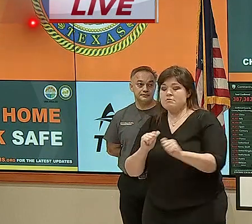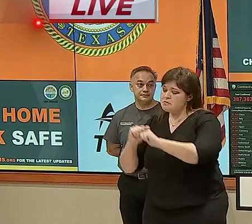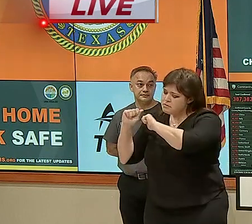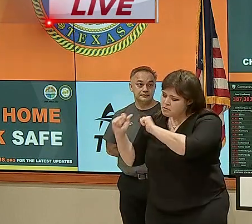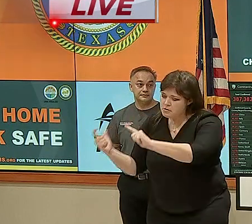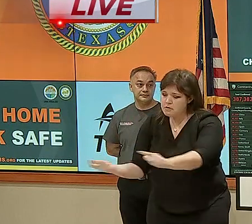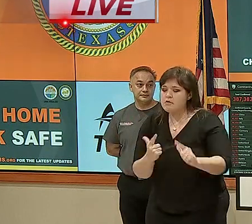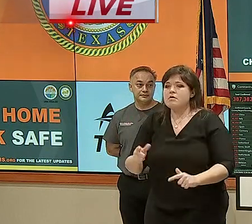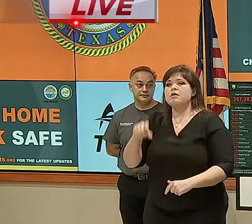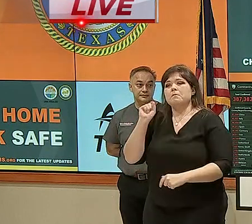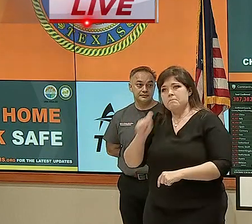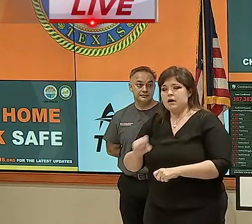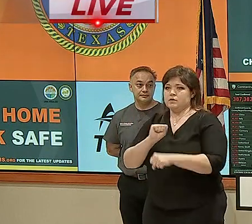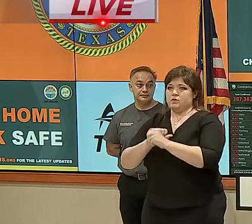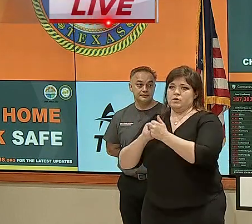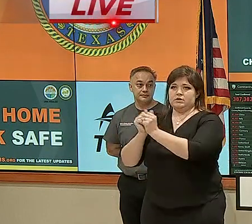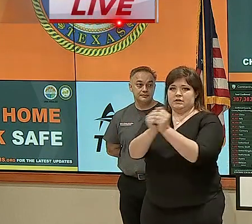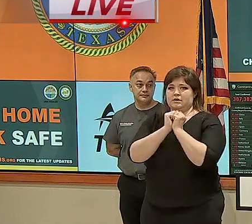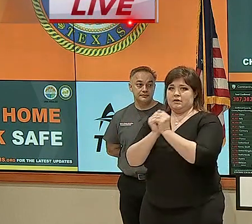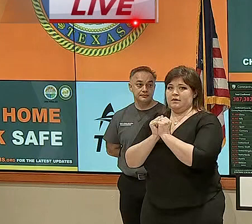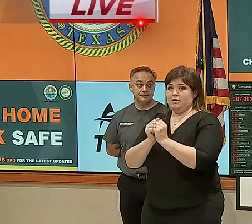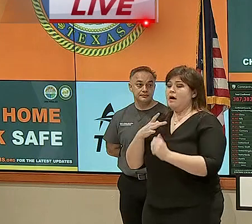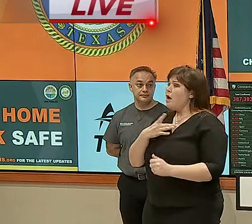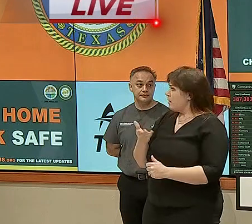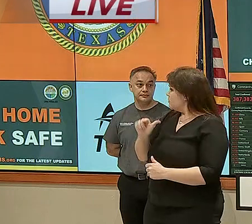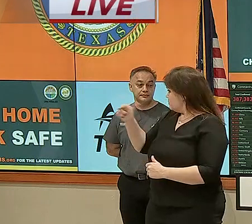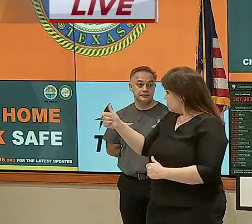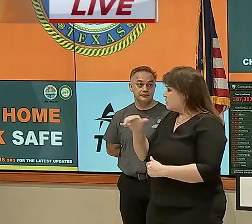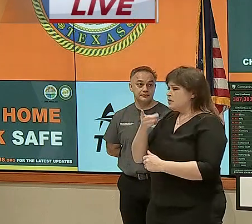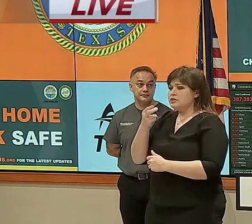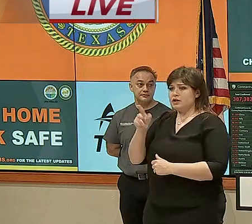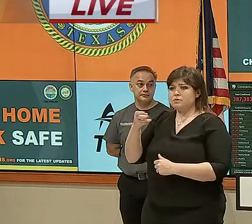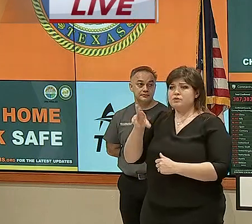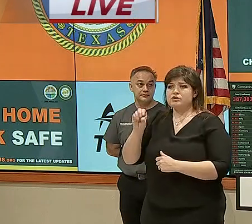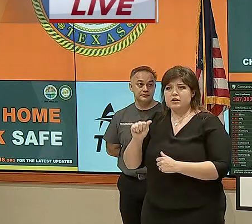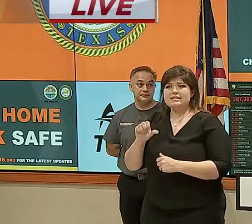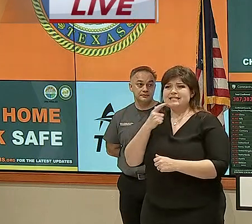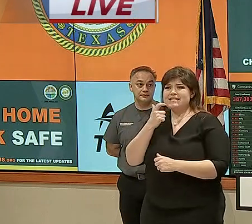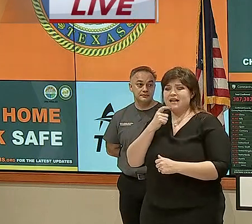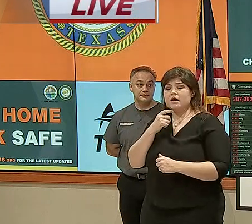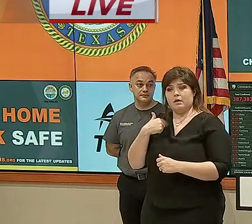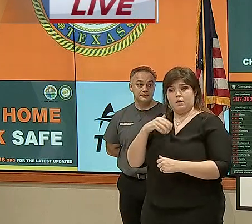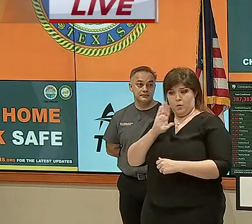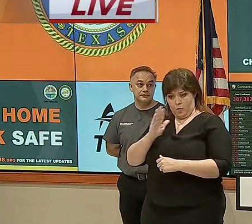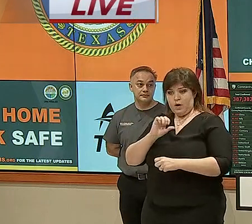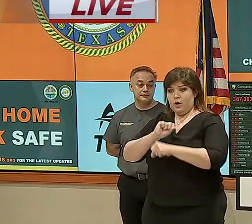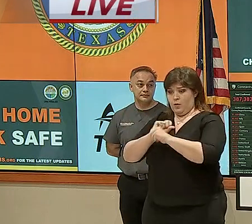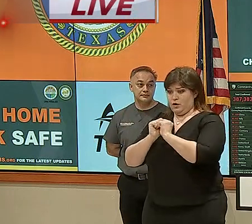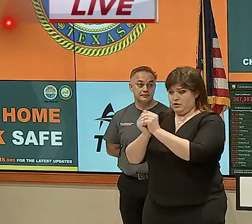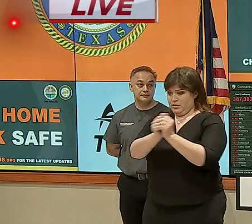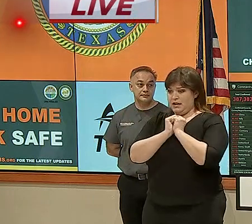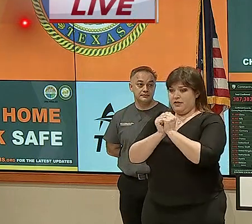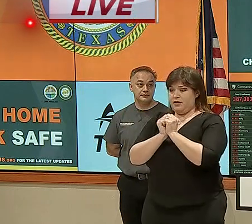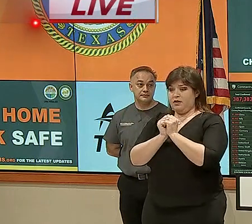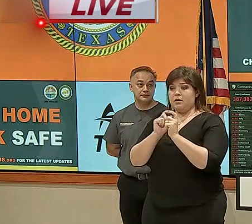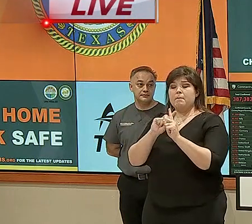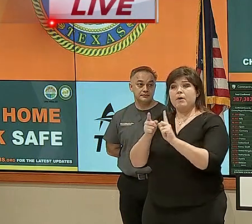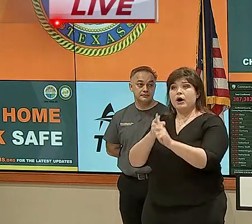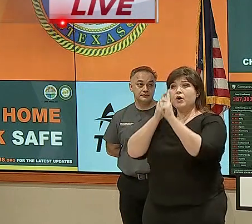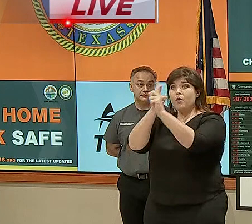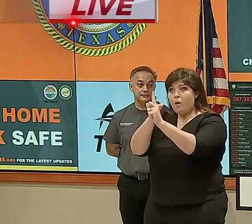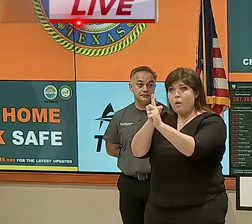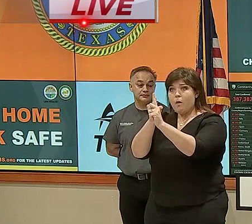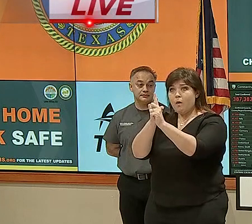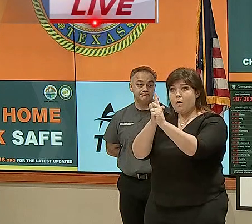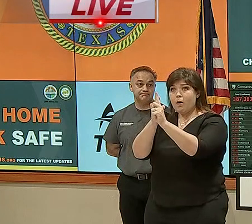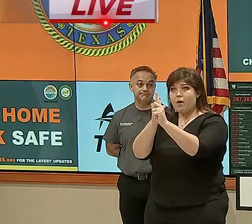to work together. And I like what Dr. Portia said. We will work together at this point in time by working